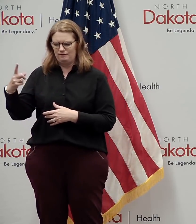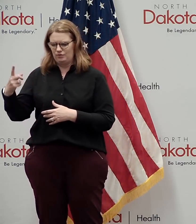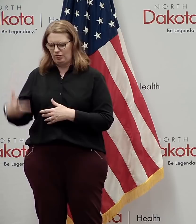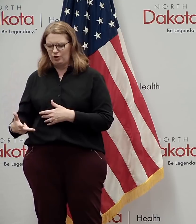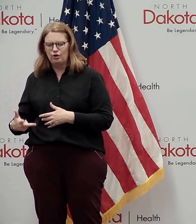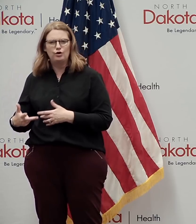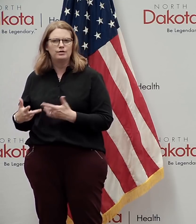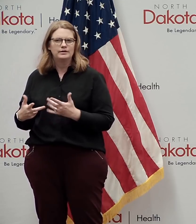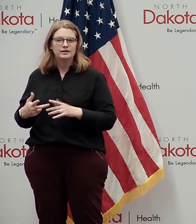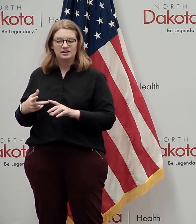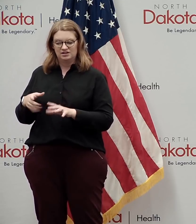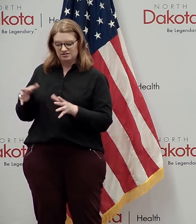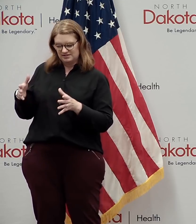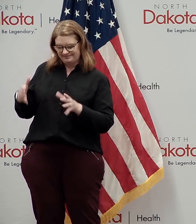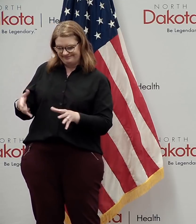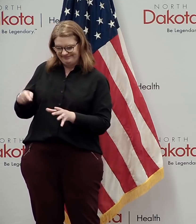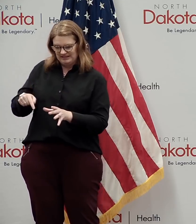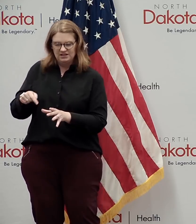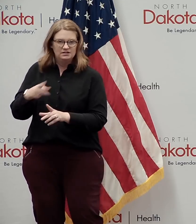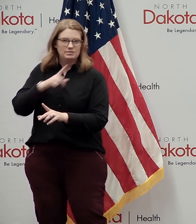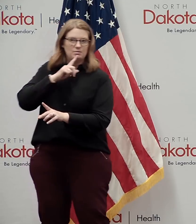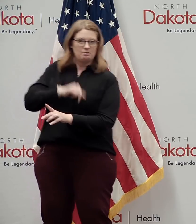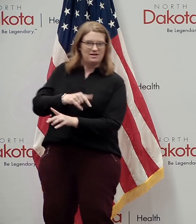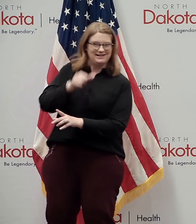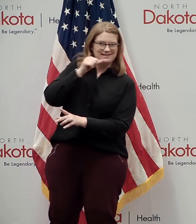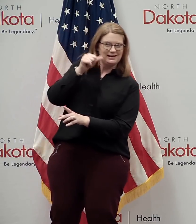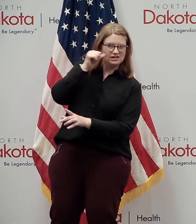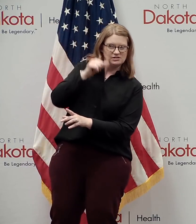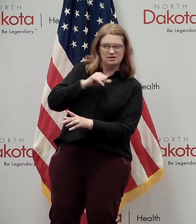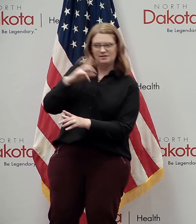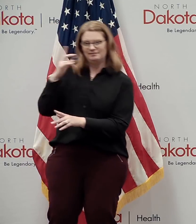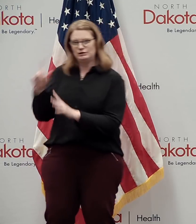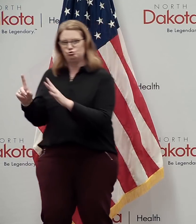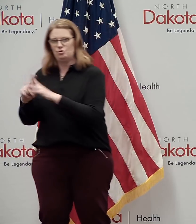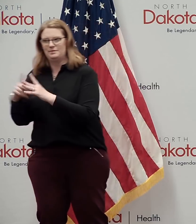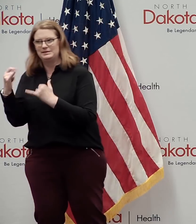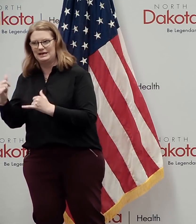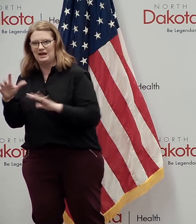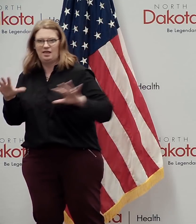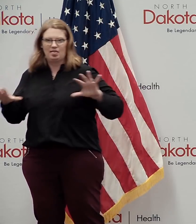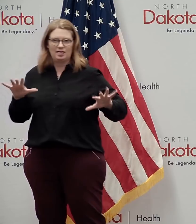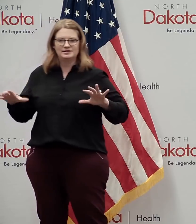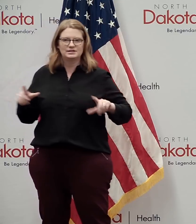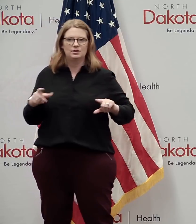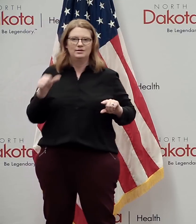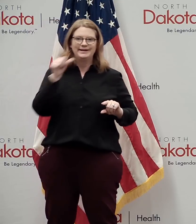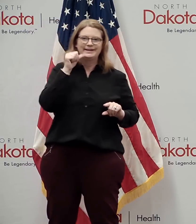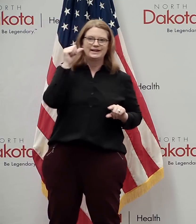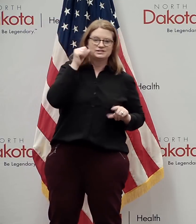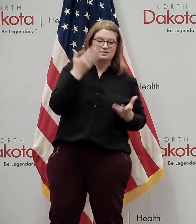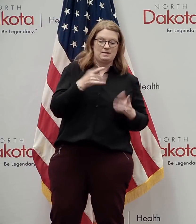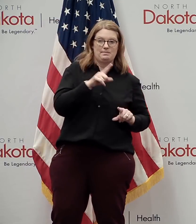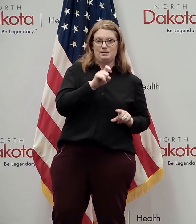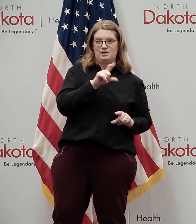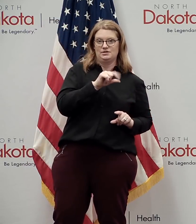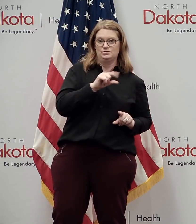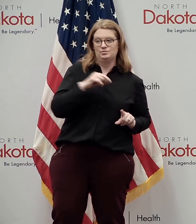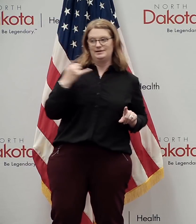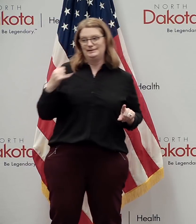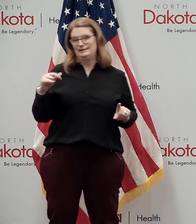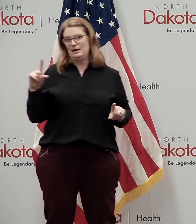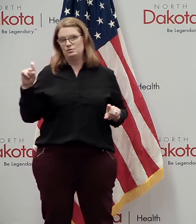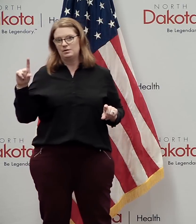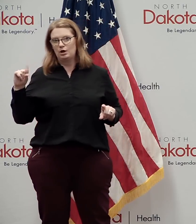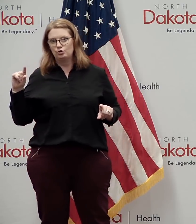reported yesterday ended up being reported today. That's why, again, I like to think about, yesterday might have been 120 and today would have been